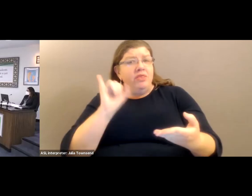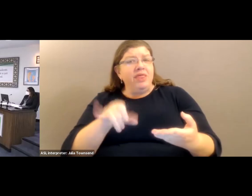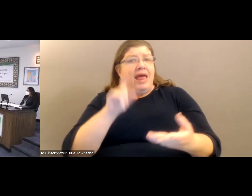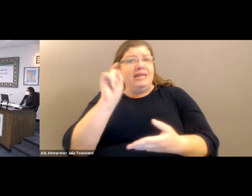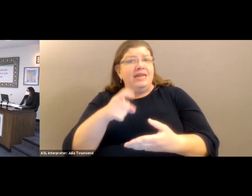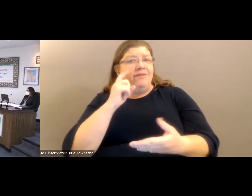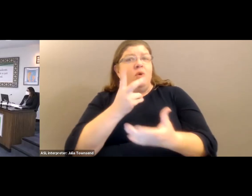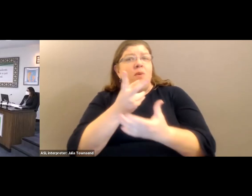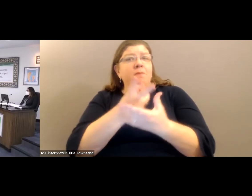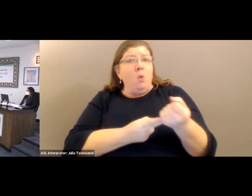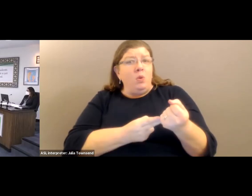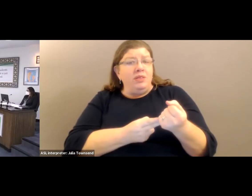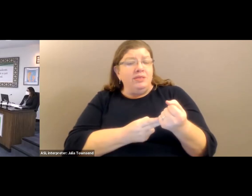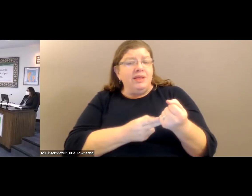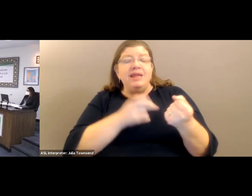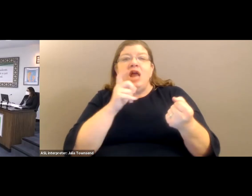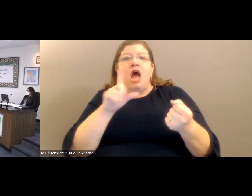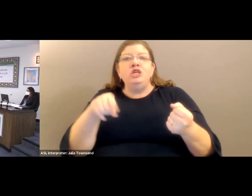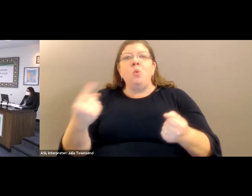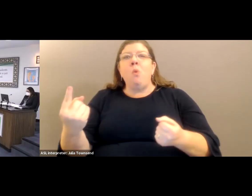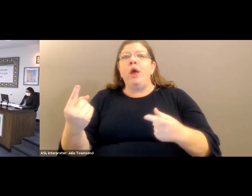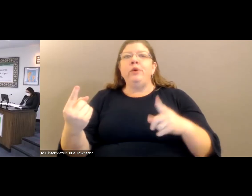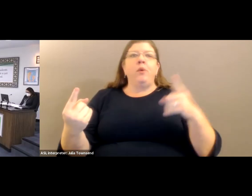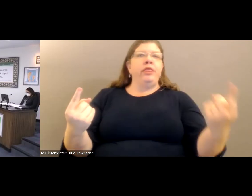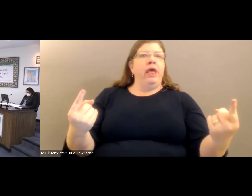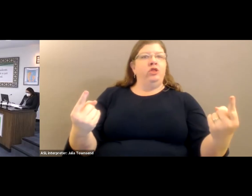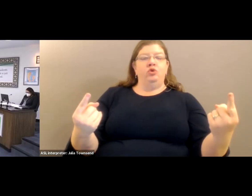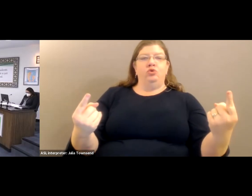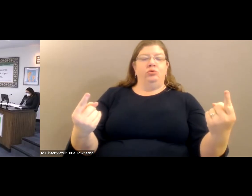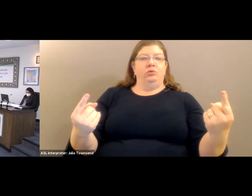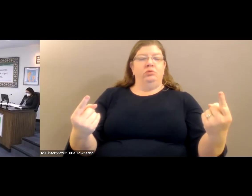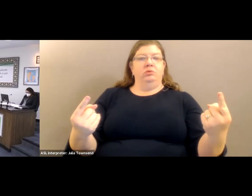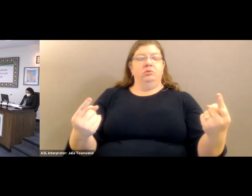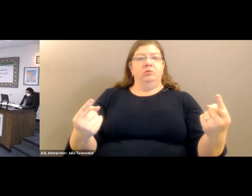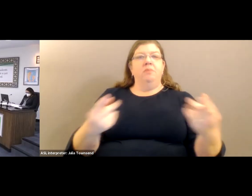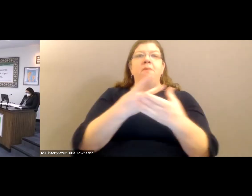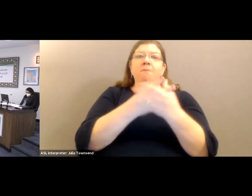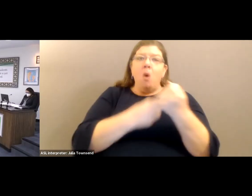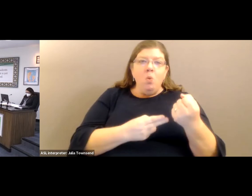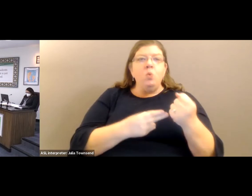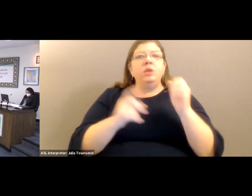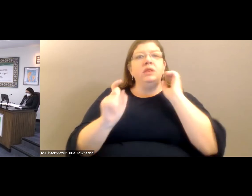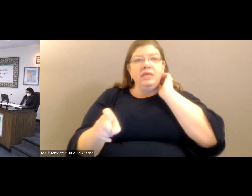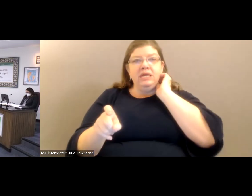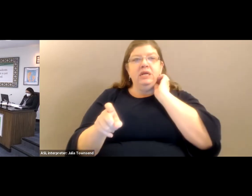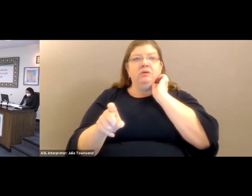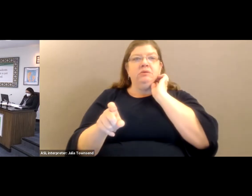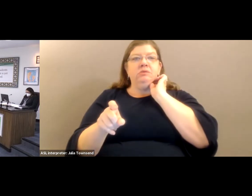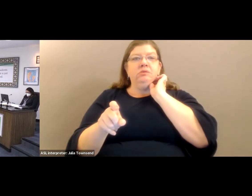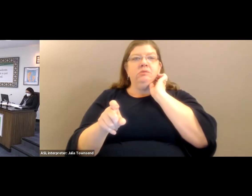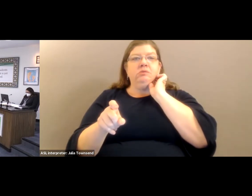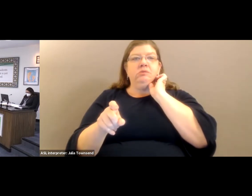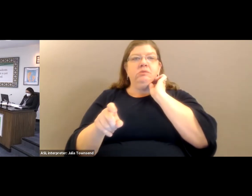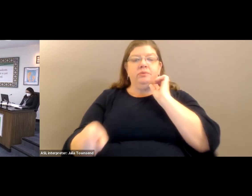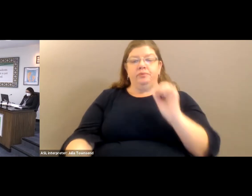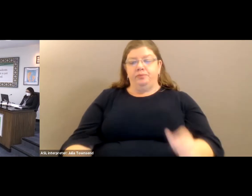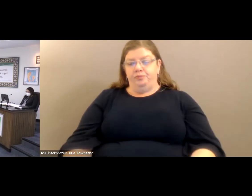for both, not just one or the other, but the need for both.